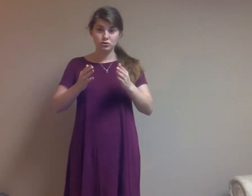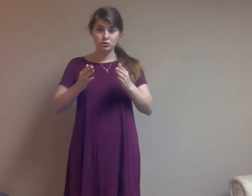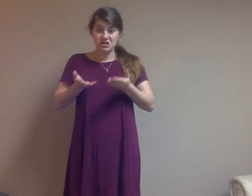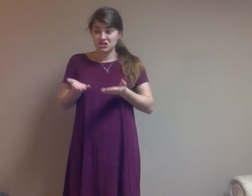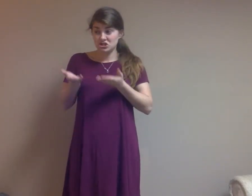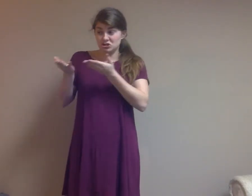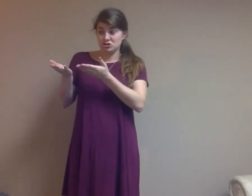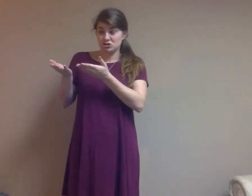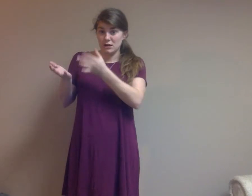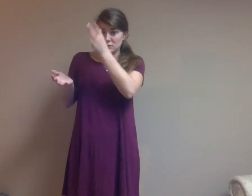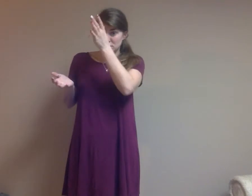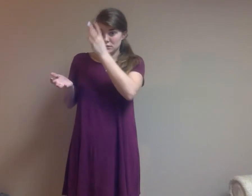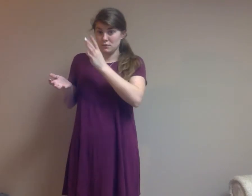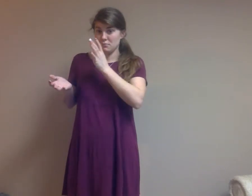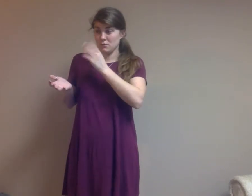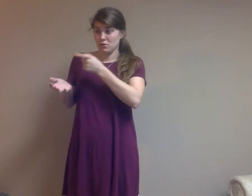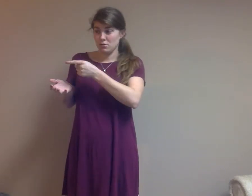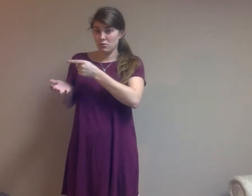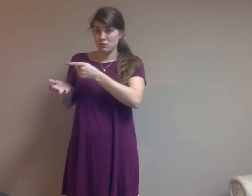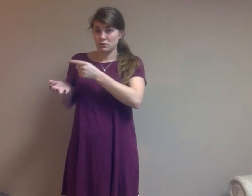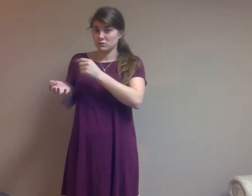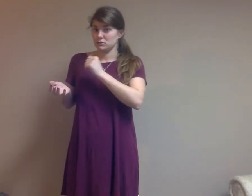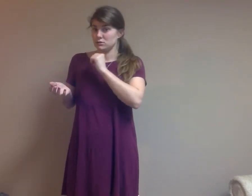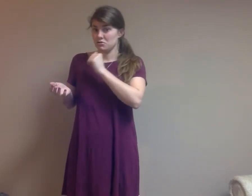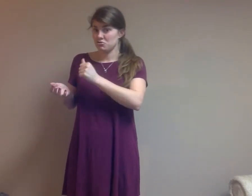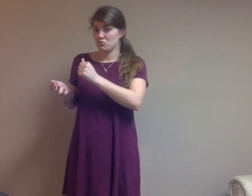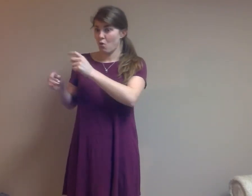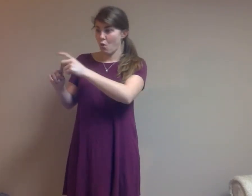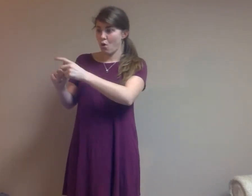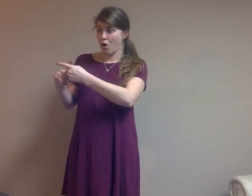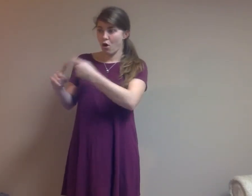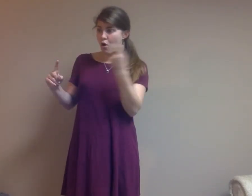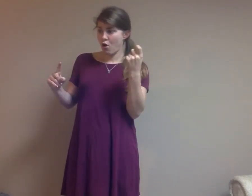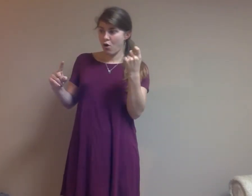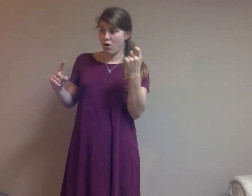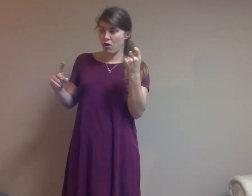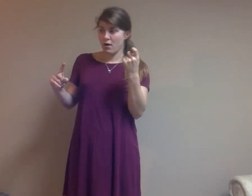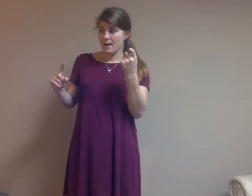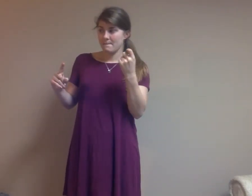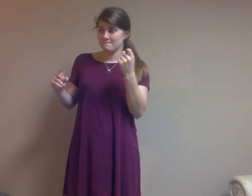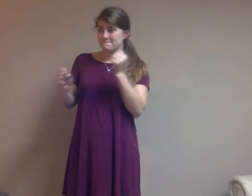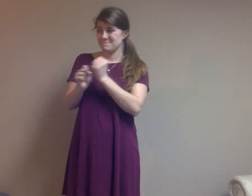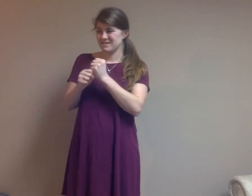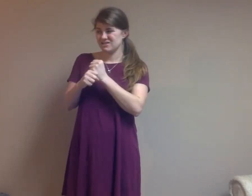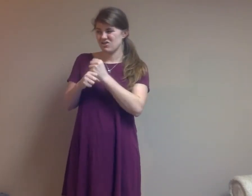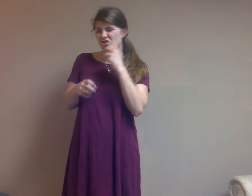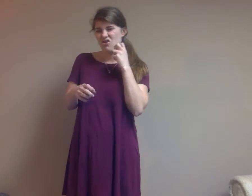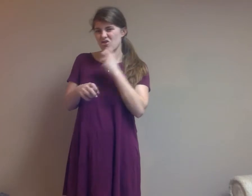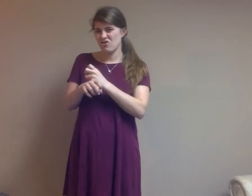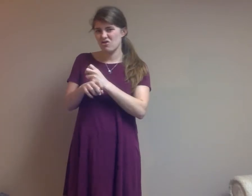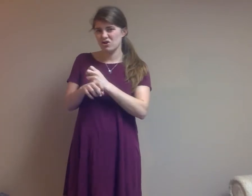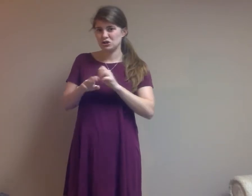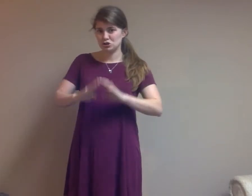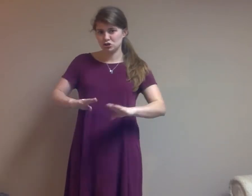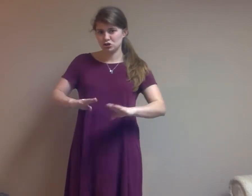because that the contact, hearing the voice, that contact always makes children far more emotional. So we do try to